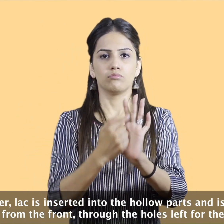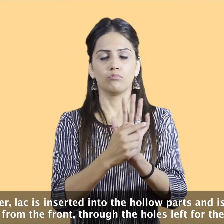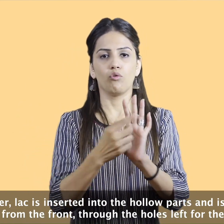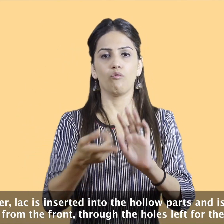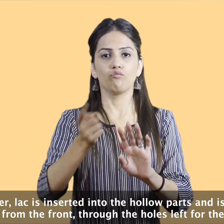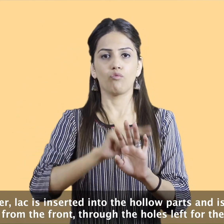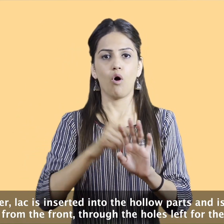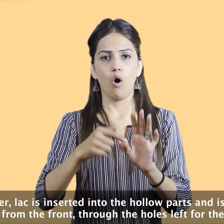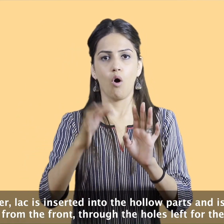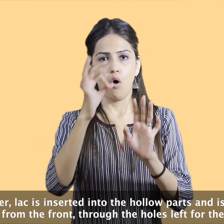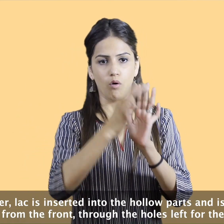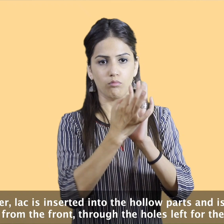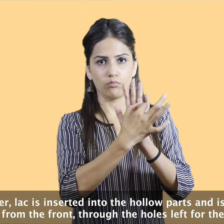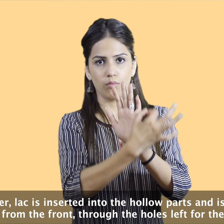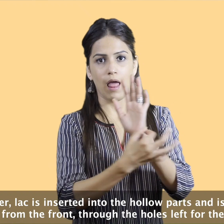gems.